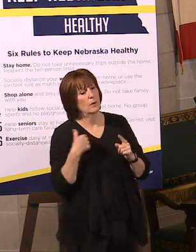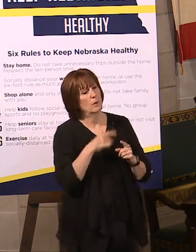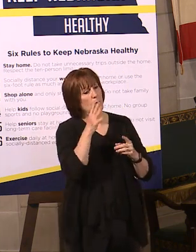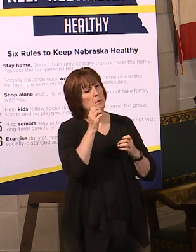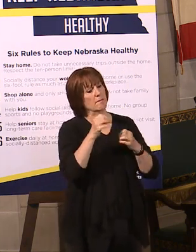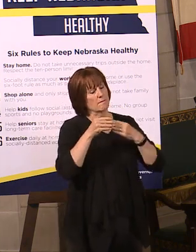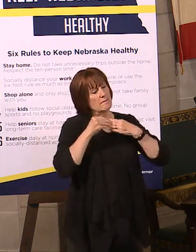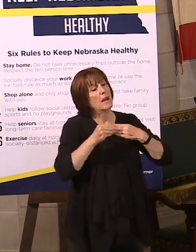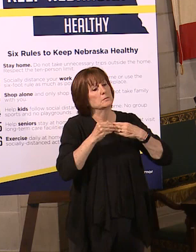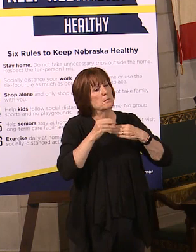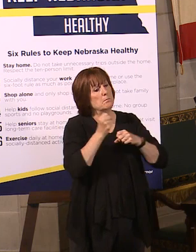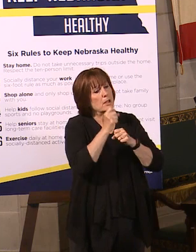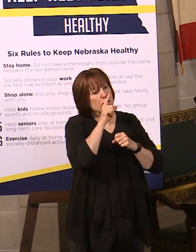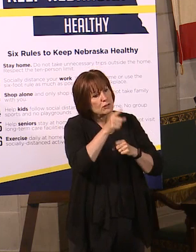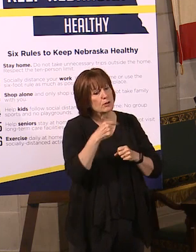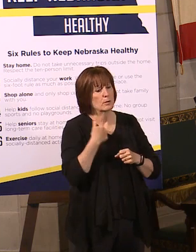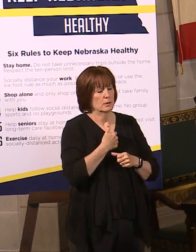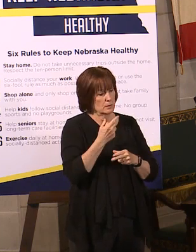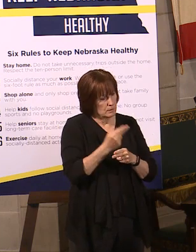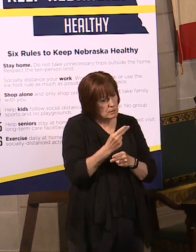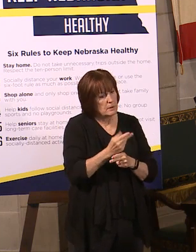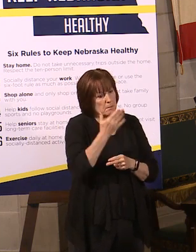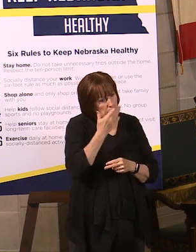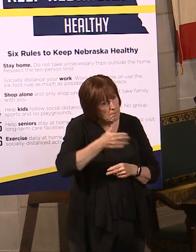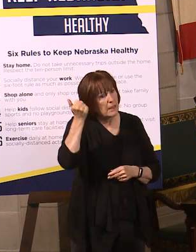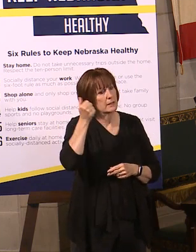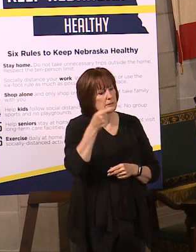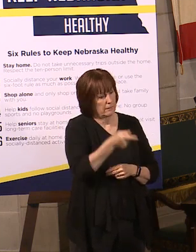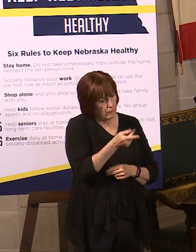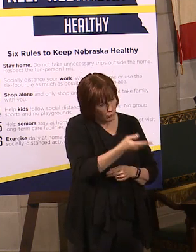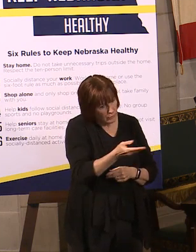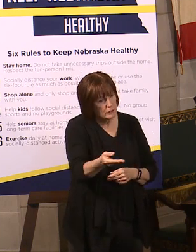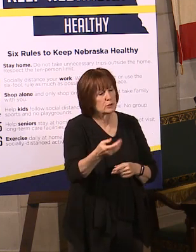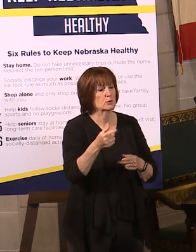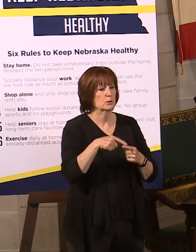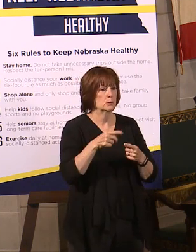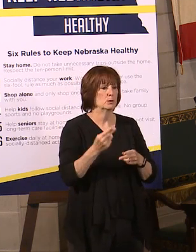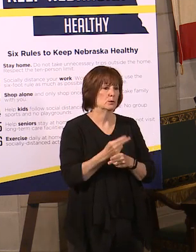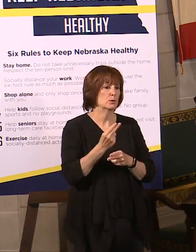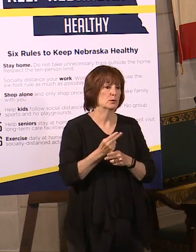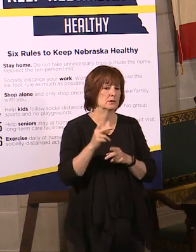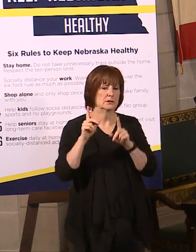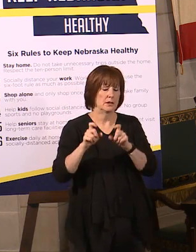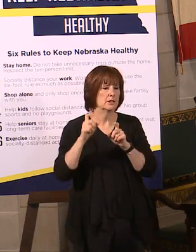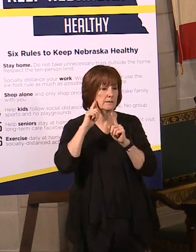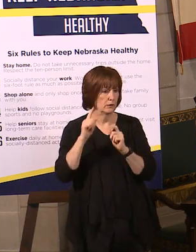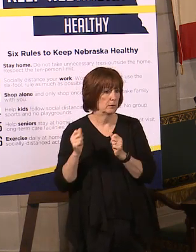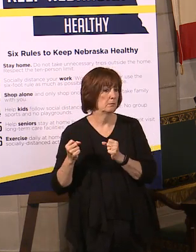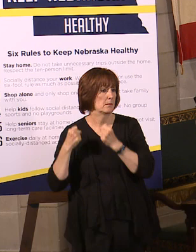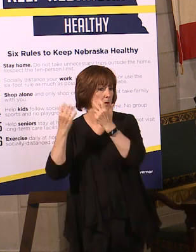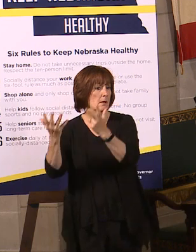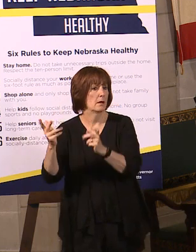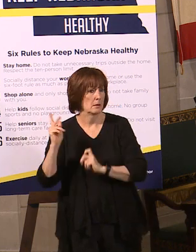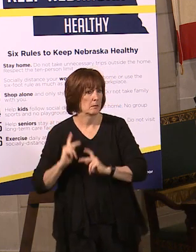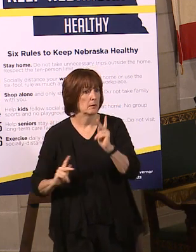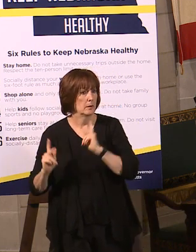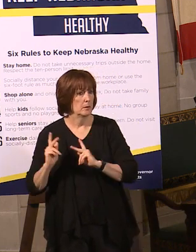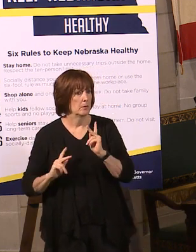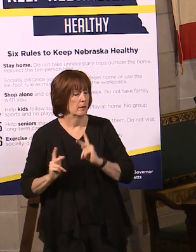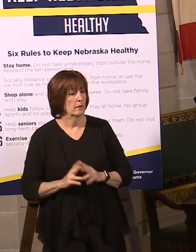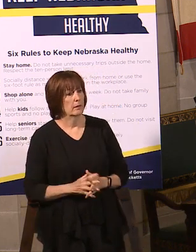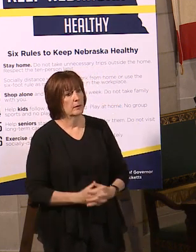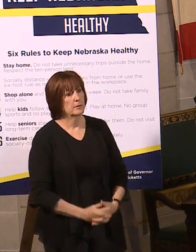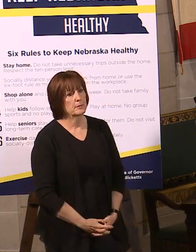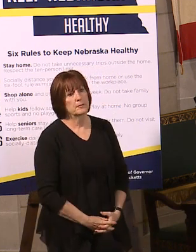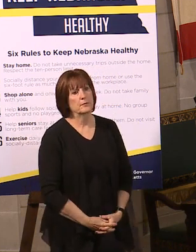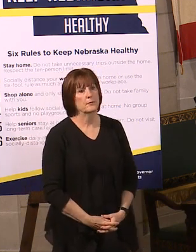to making sure we're making the best use of those resources to get the most people tested. Paul Hamill wants to know what the expertise or education is of